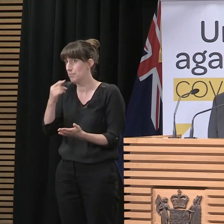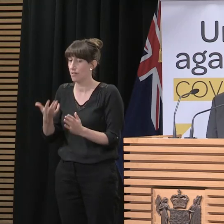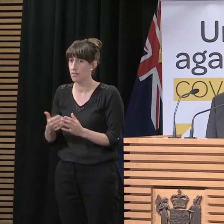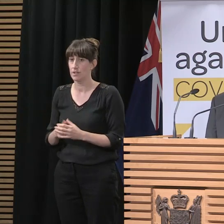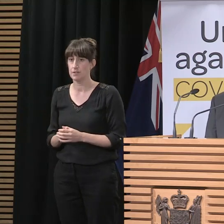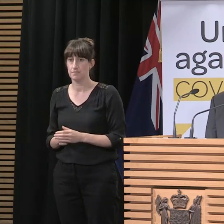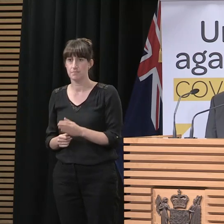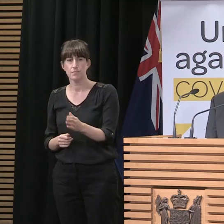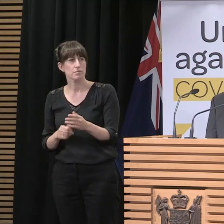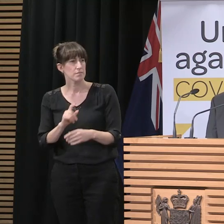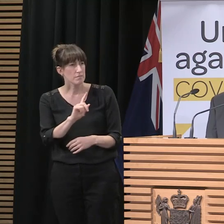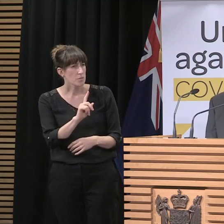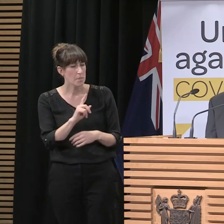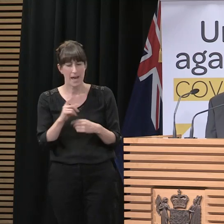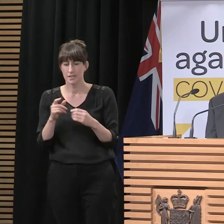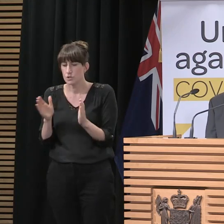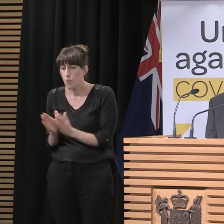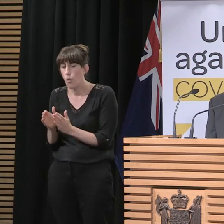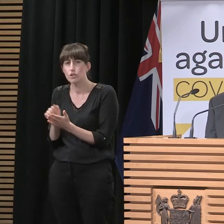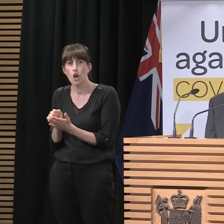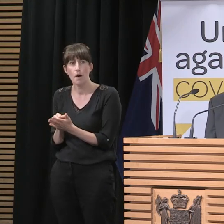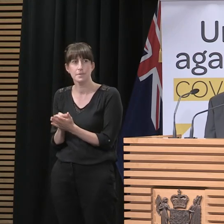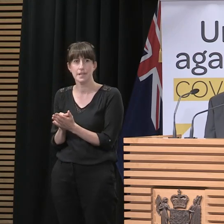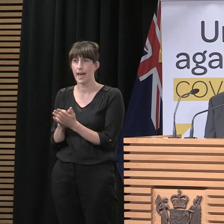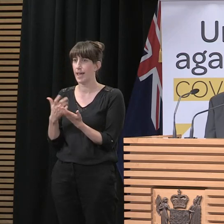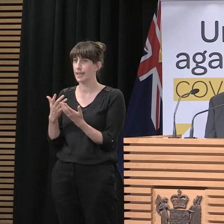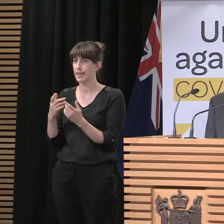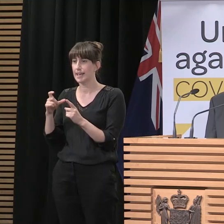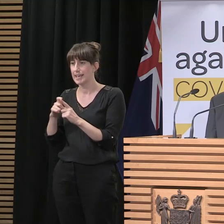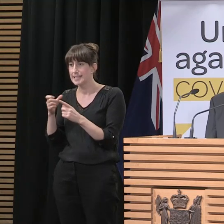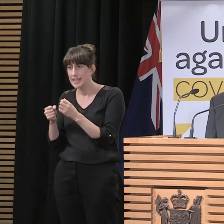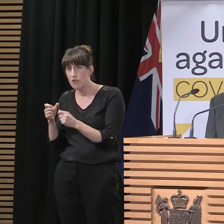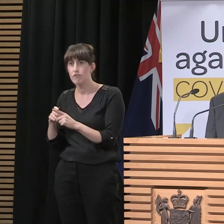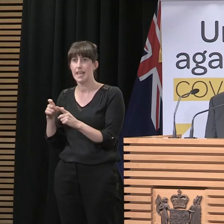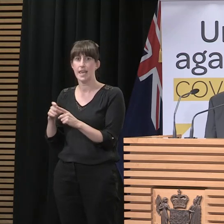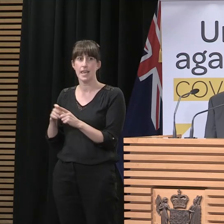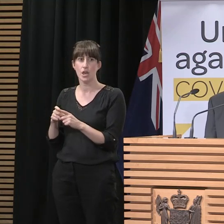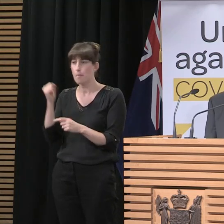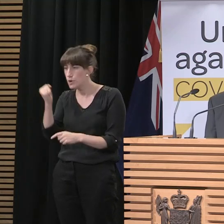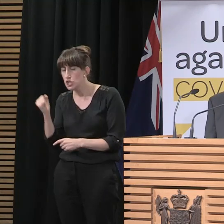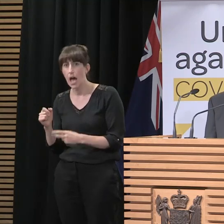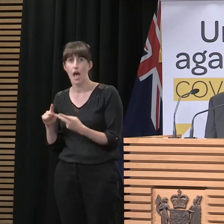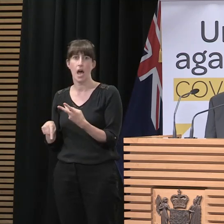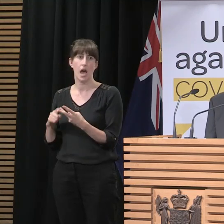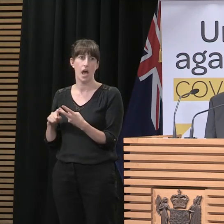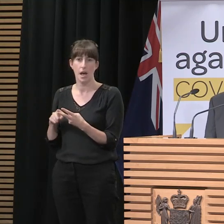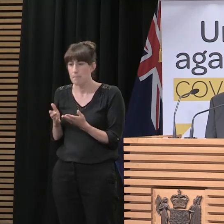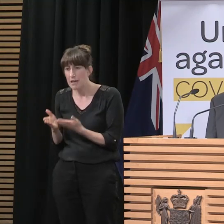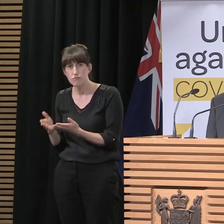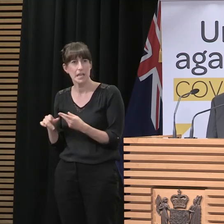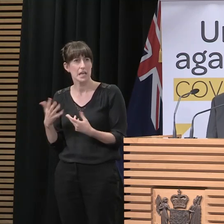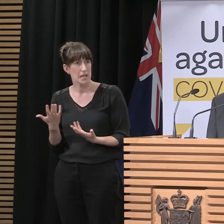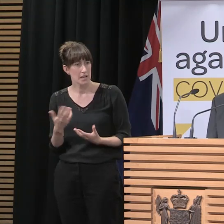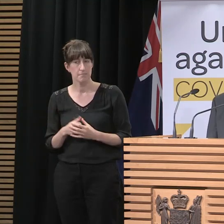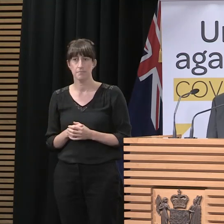like dairies, like butchers, like bakers. You said supermarkets are open, but what about the small Yeah, ones? we are also working through, because of